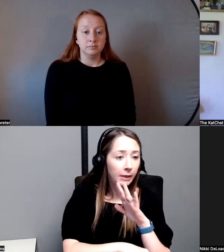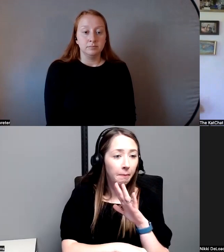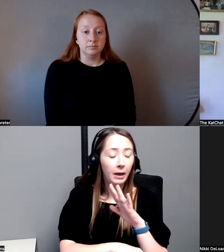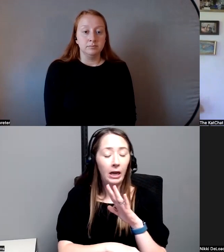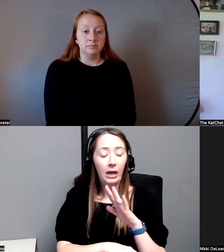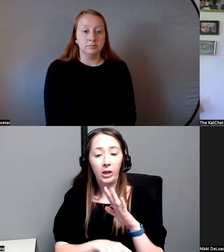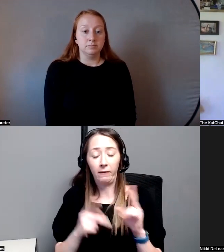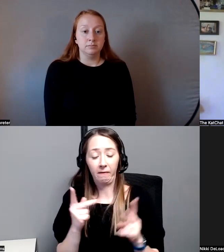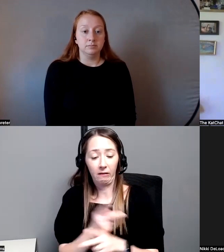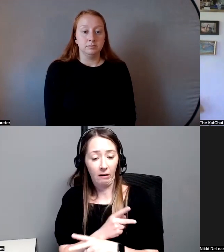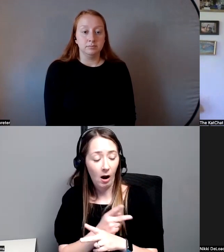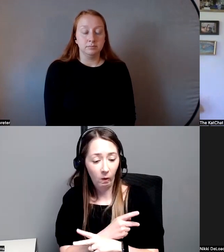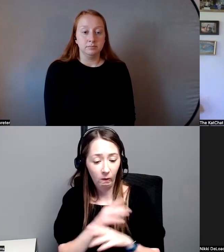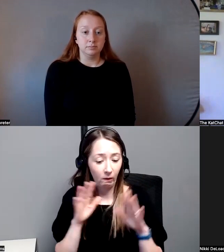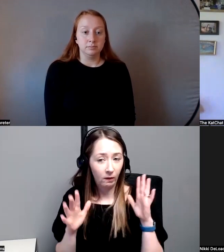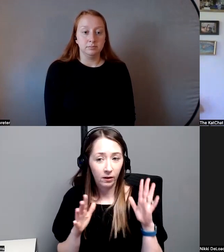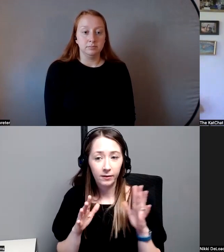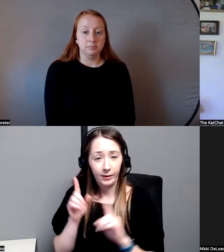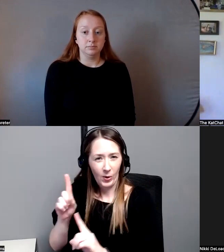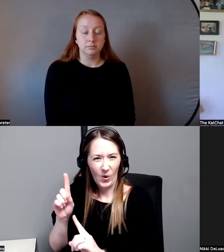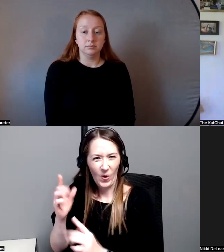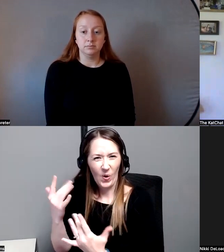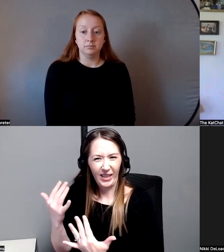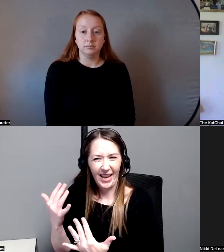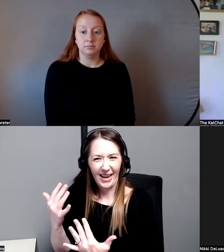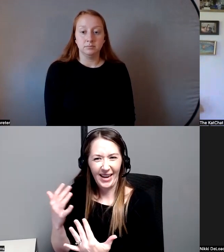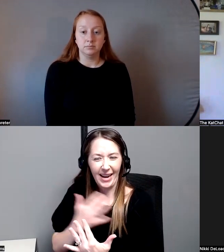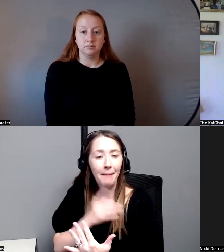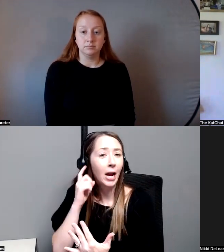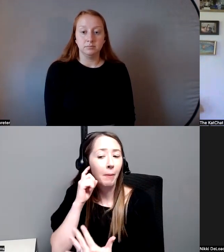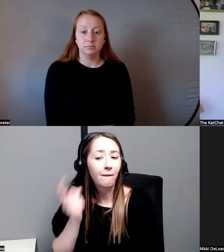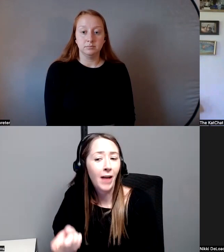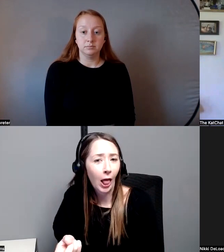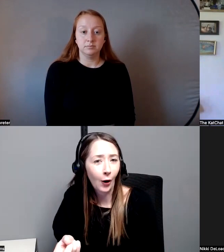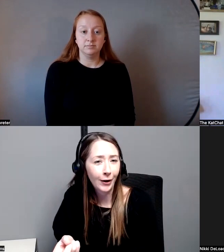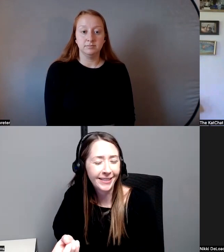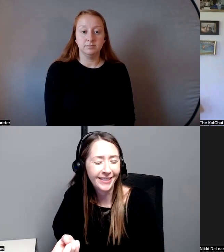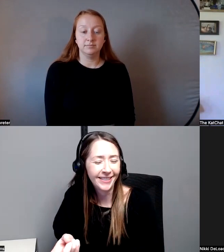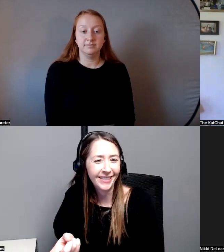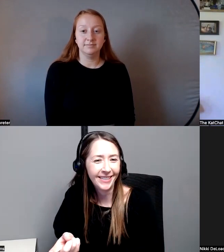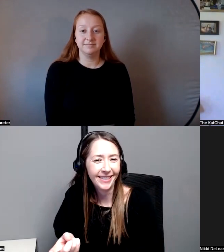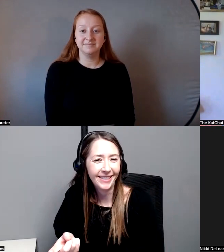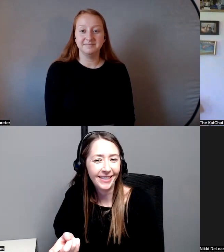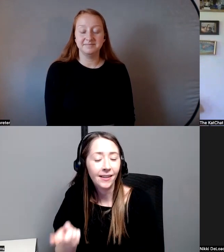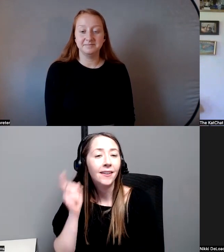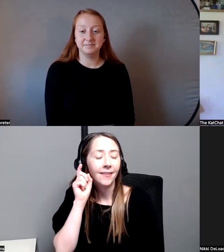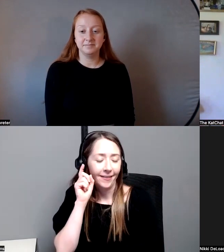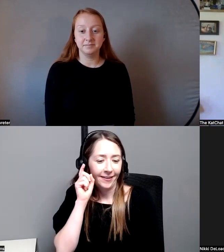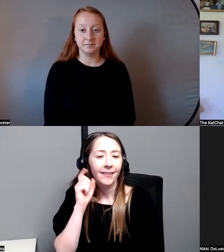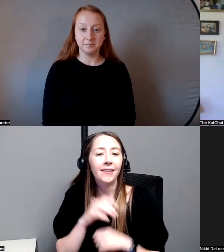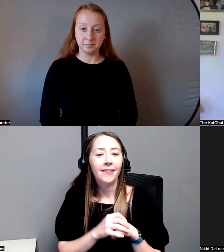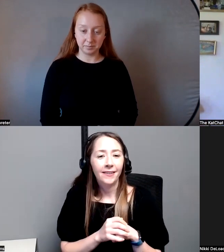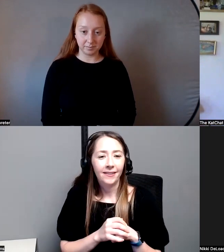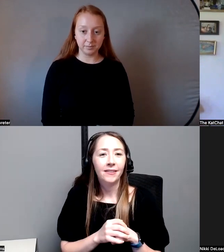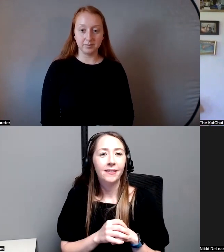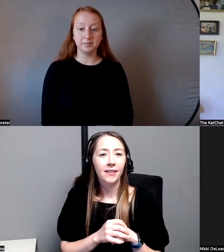and oh, hold on, my earplug fell out. It is